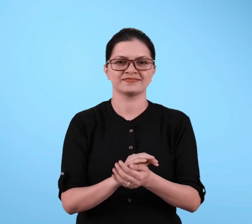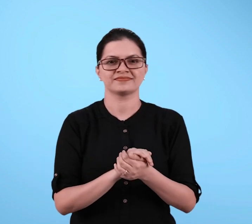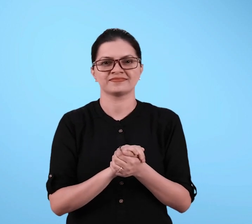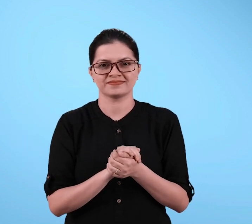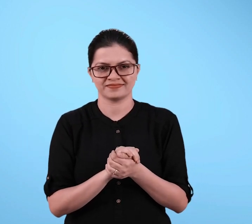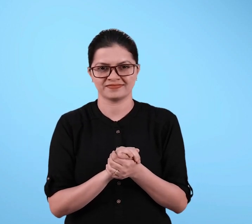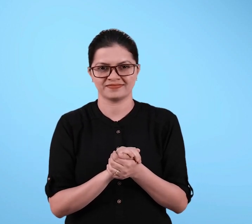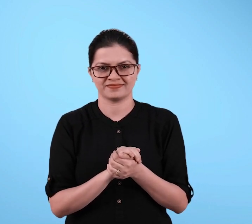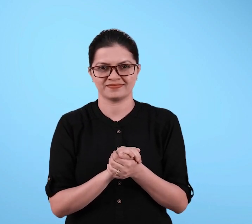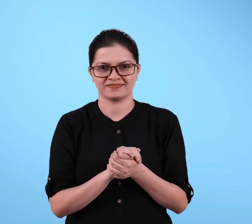Start.